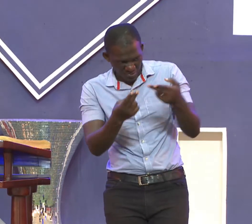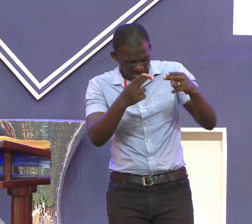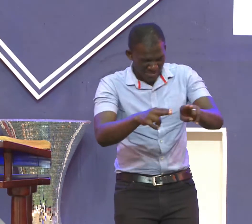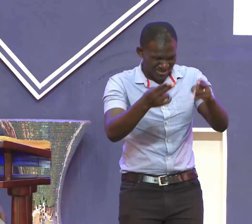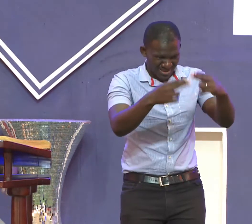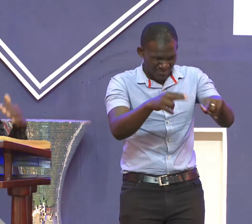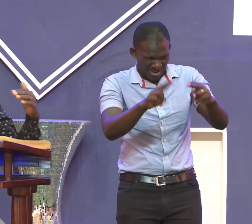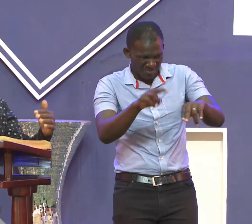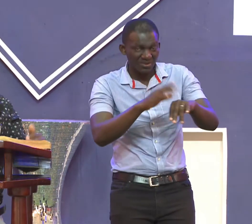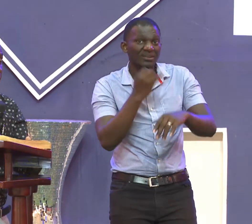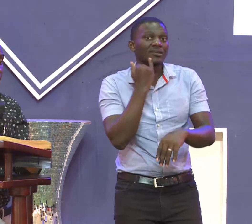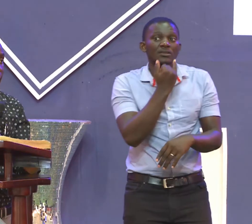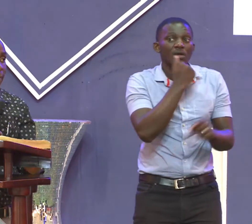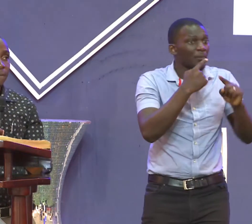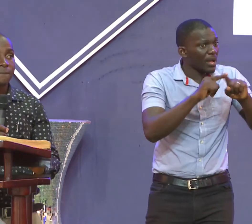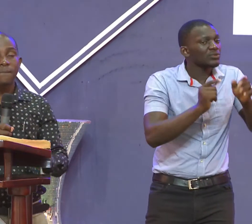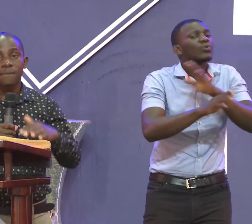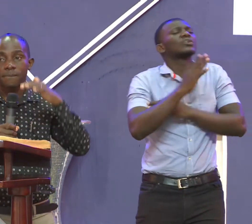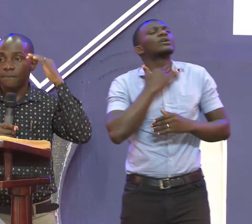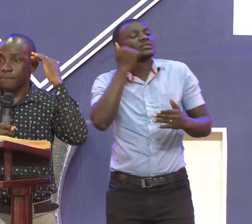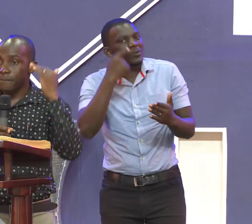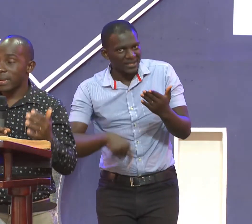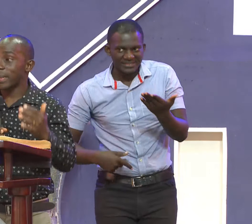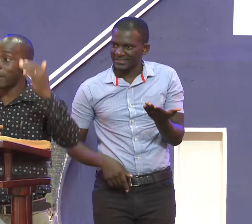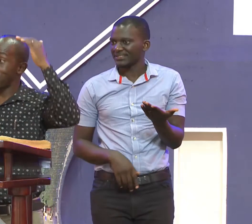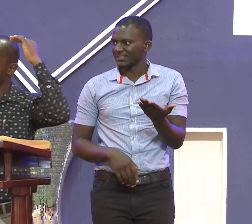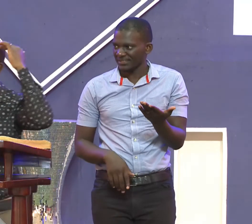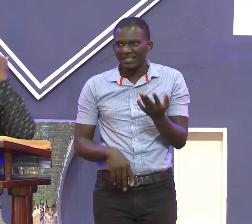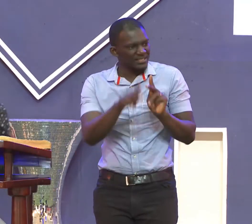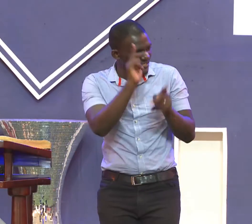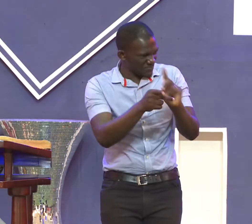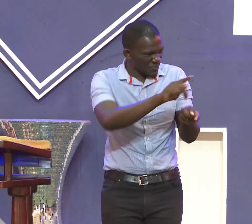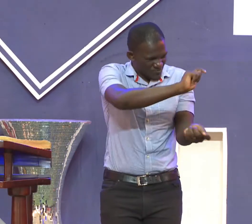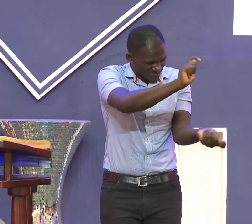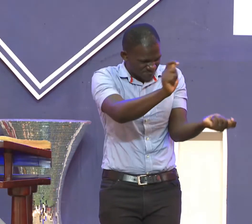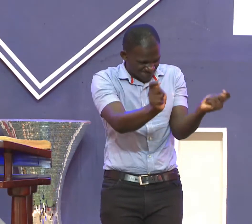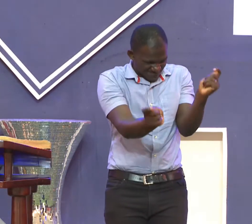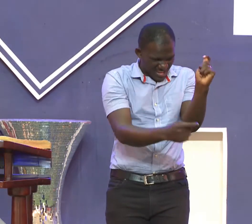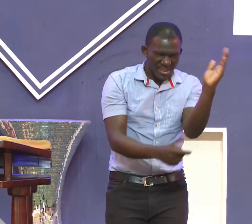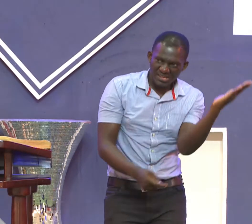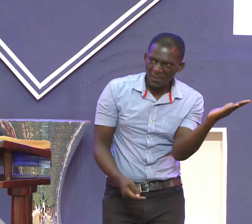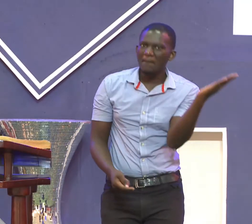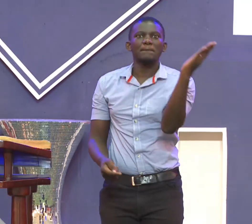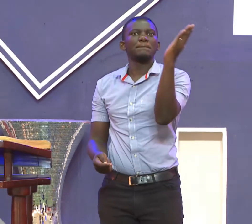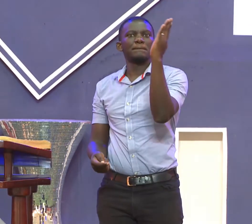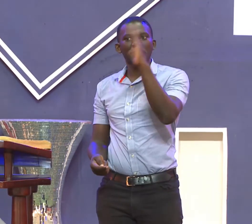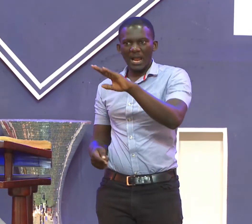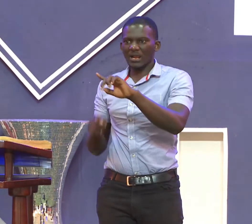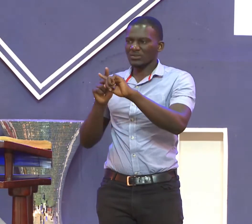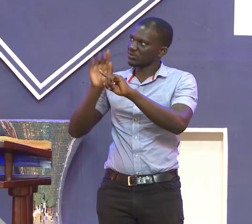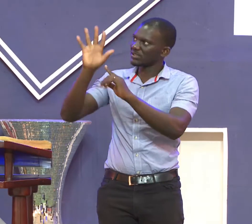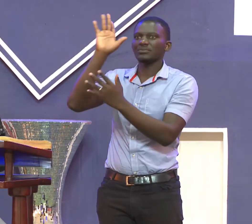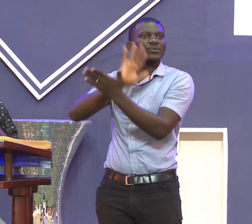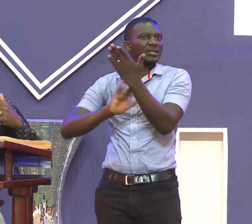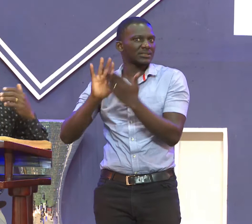to befall them. Ngachayagala. But what his own intention was, that they may return to him,